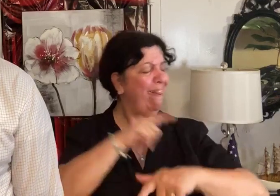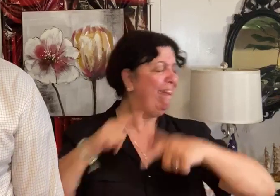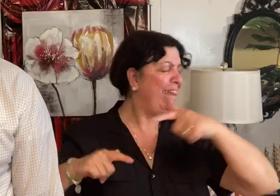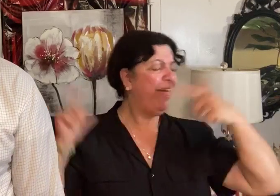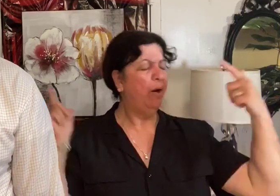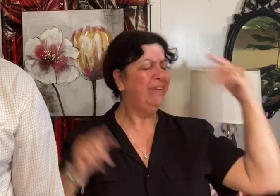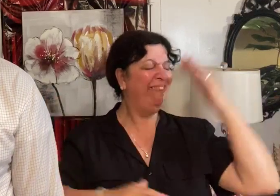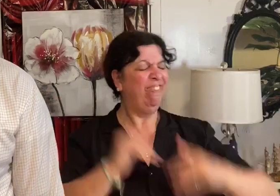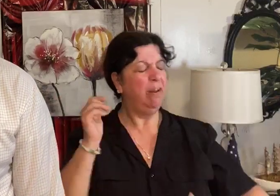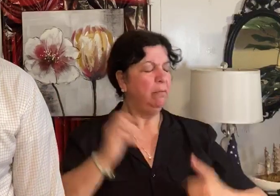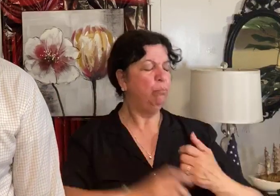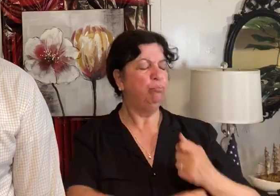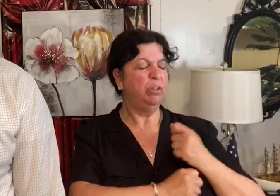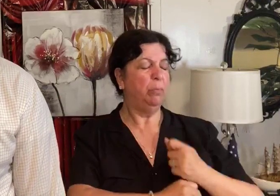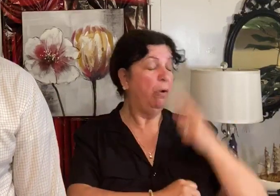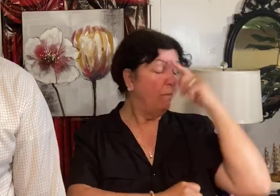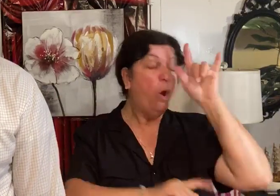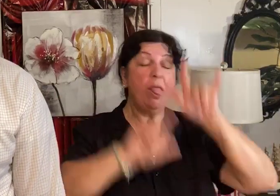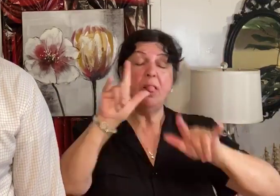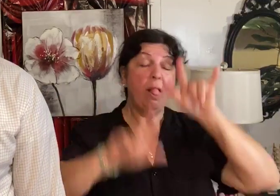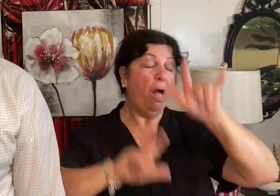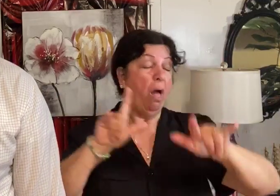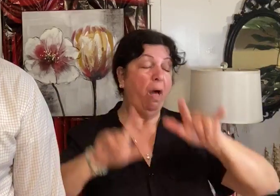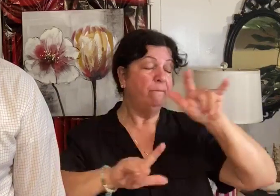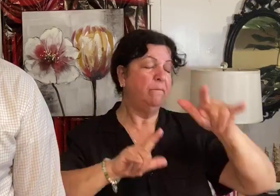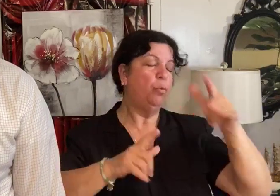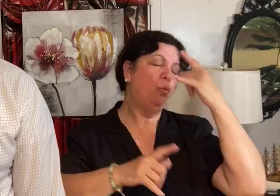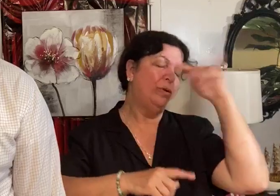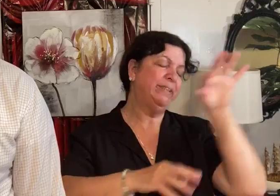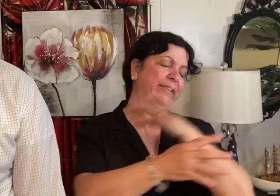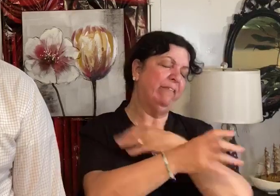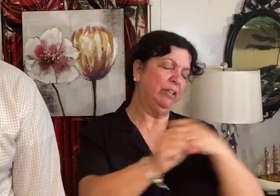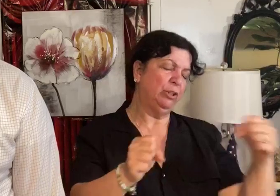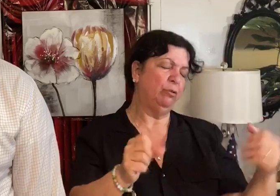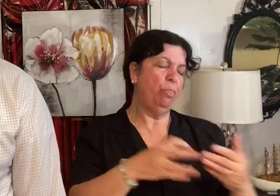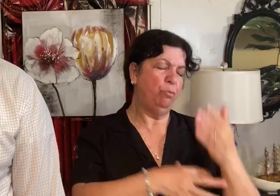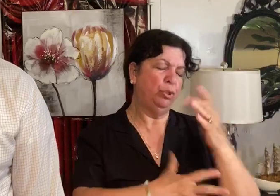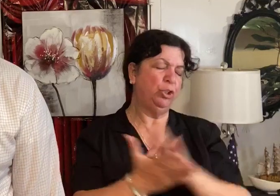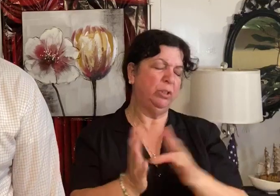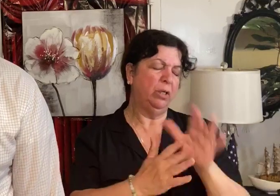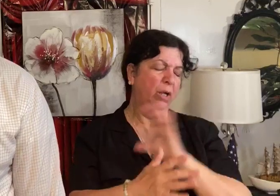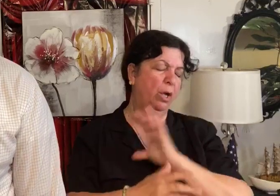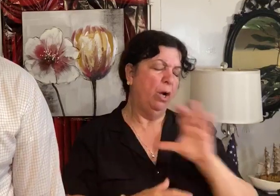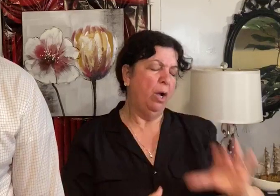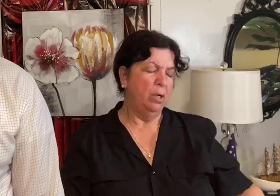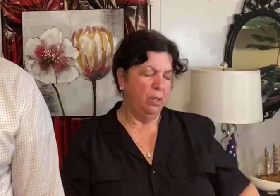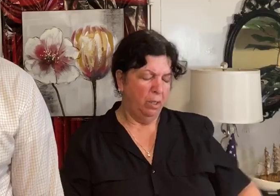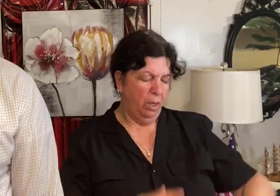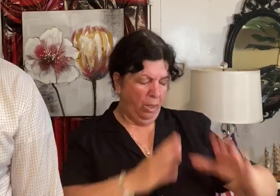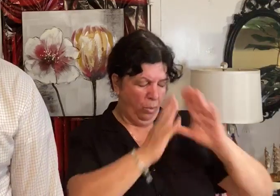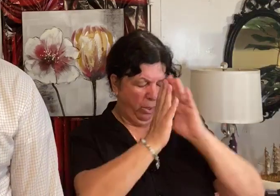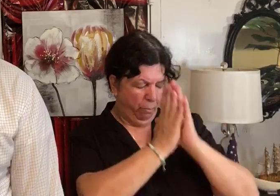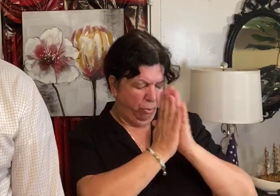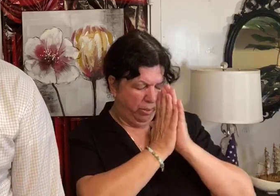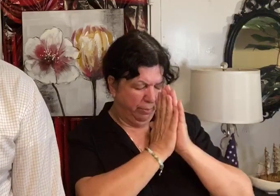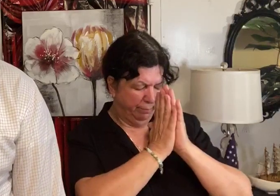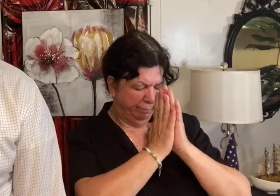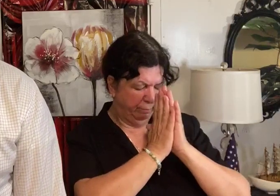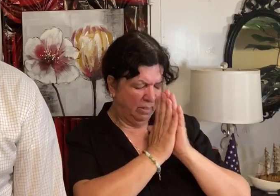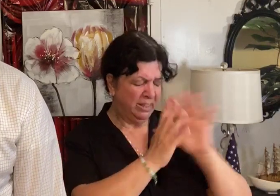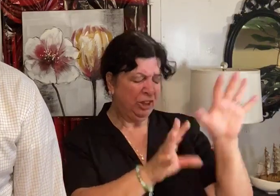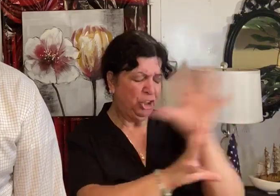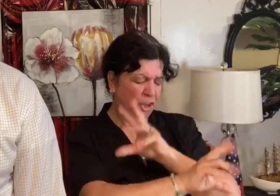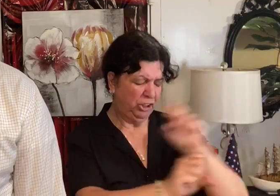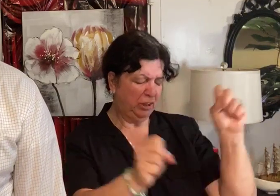than theirs for love, for salvation, for Jesus Christ. Dear Father, we pray that same